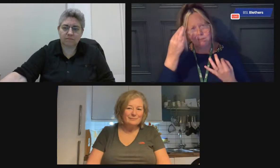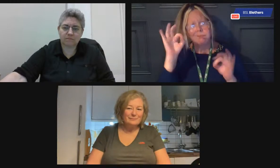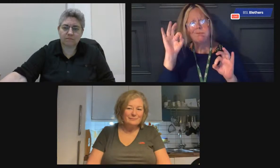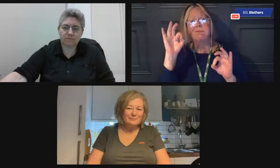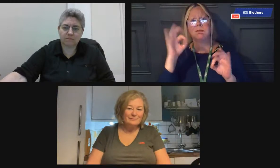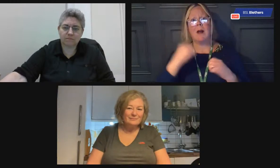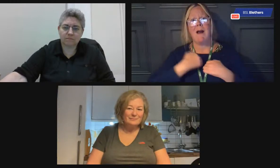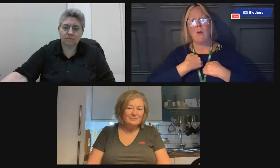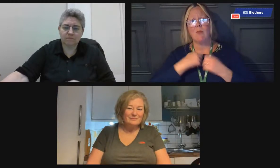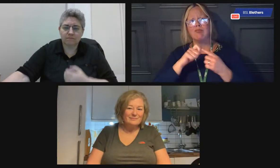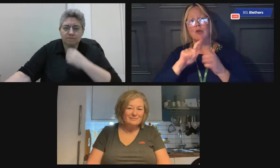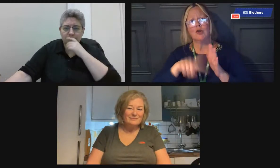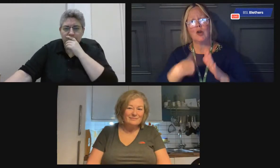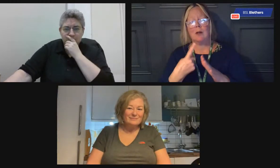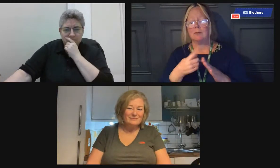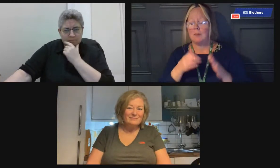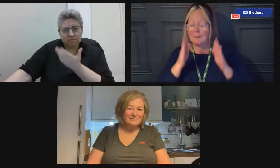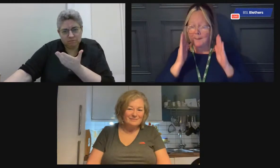confidentiality.